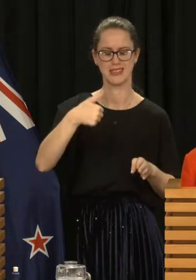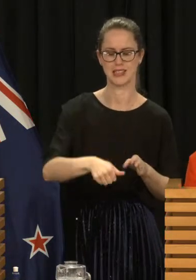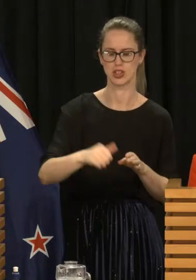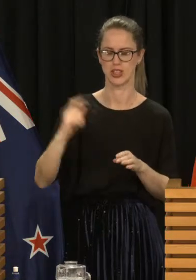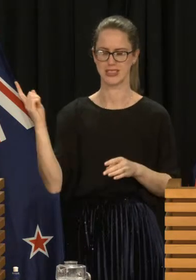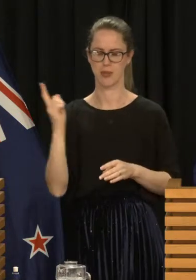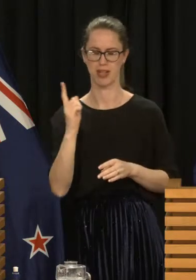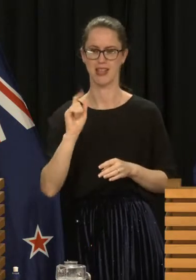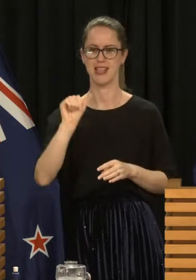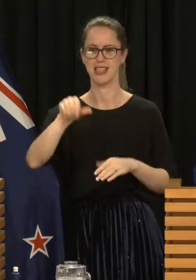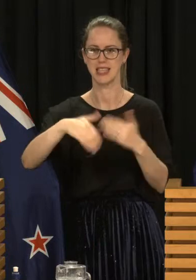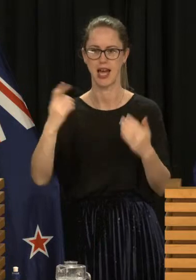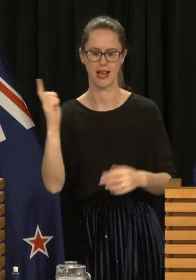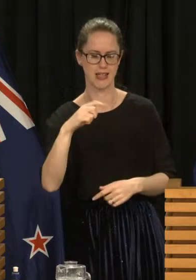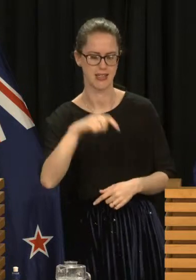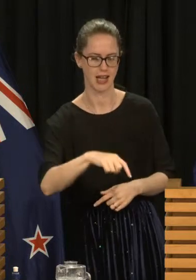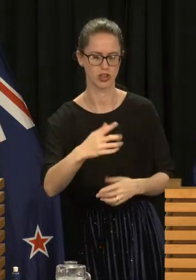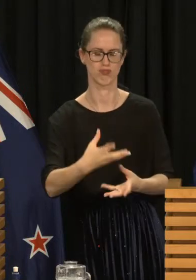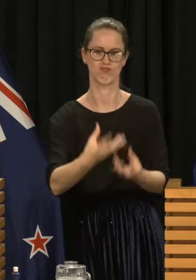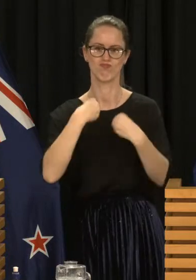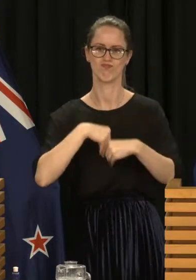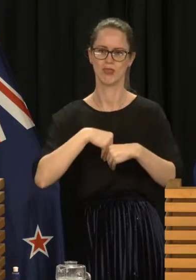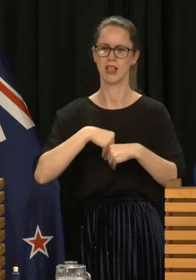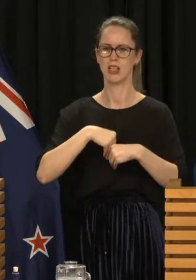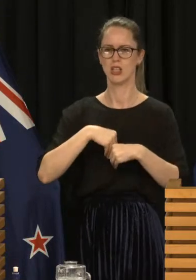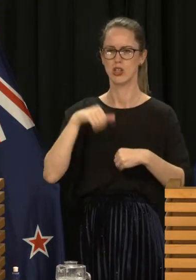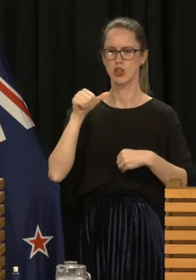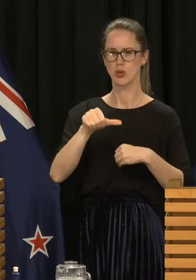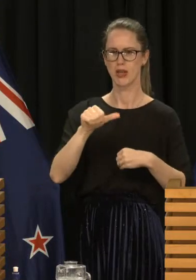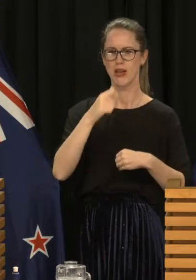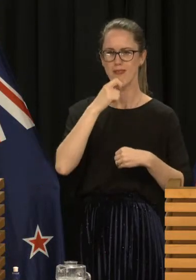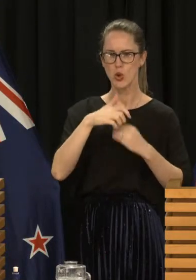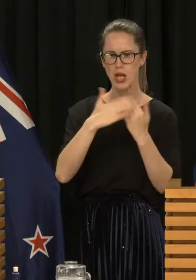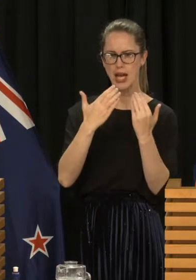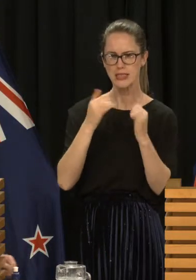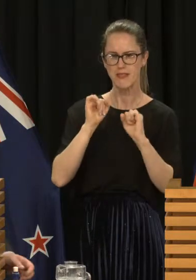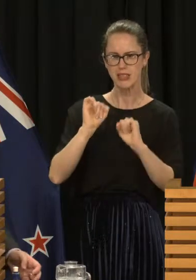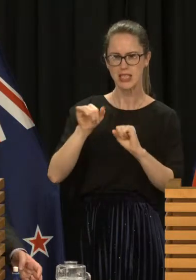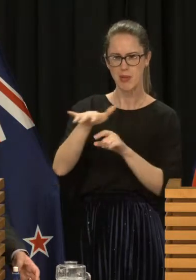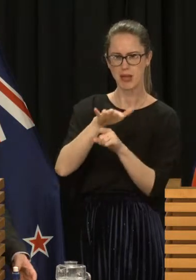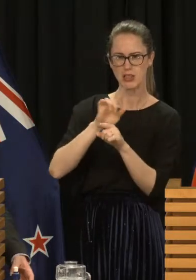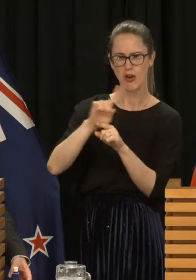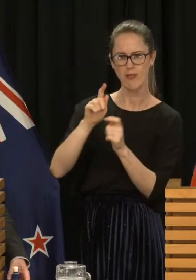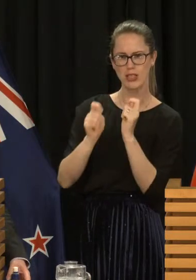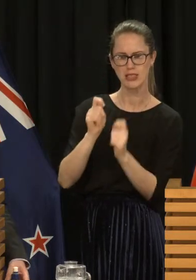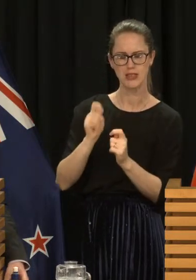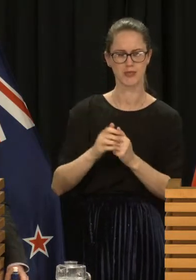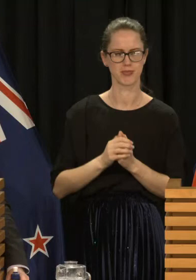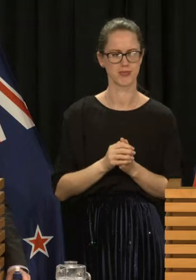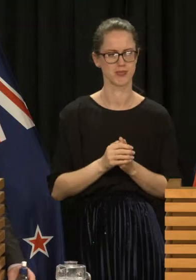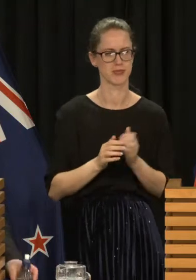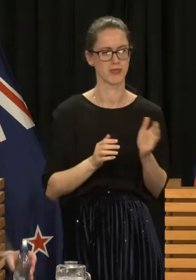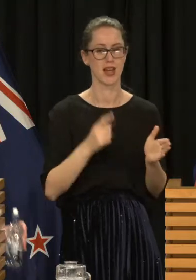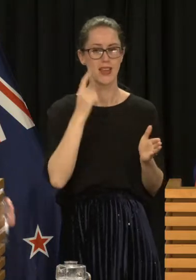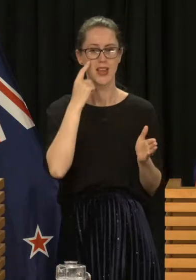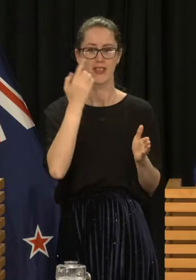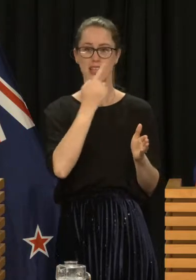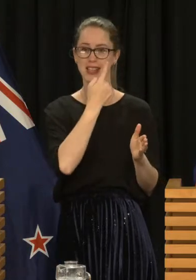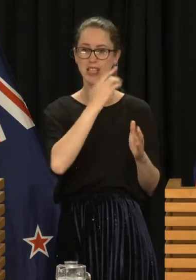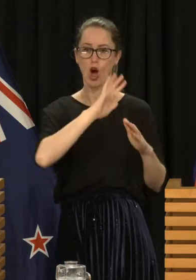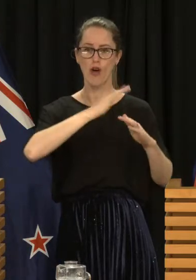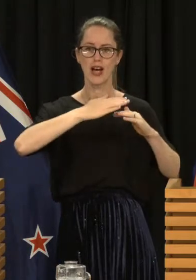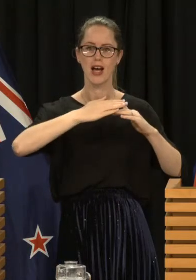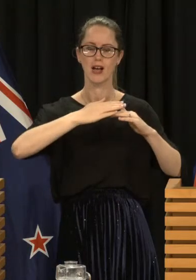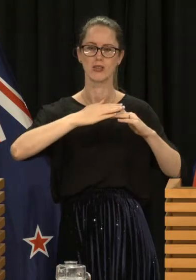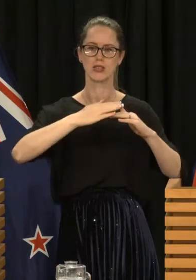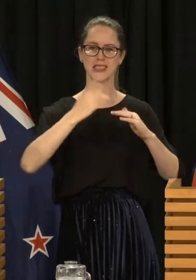measure of getting tested, why not cast a wider net? Well, the evidence around lasting on surfaces is actually not for a long time.